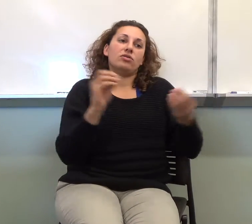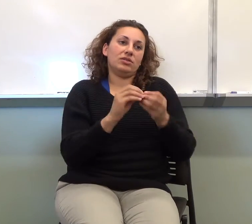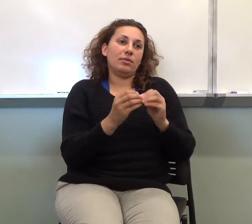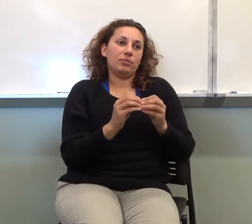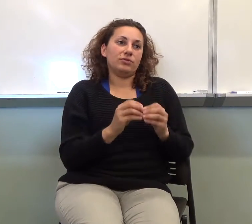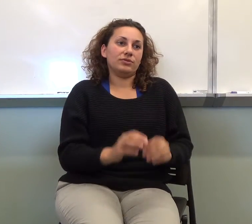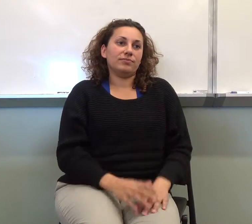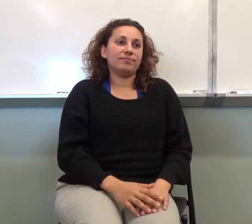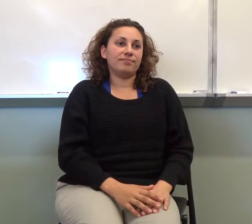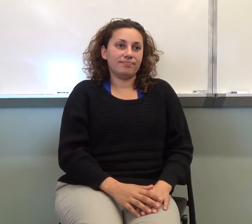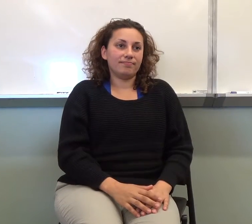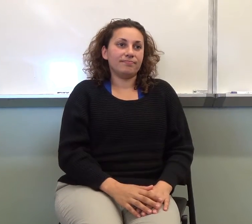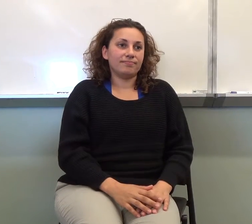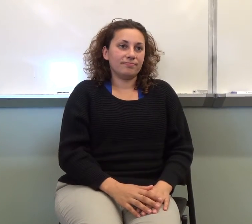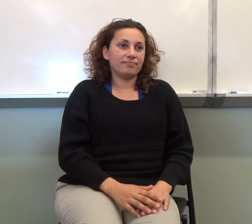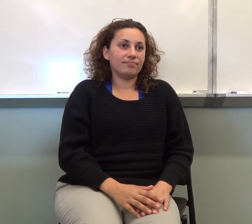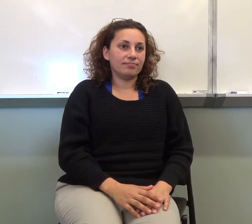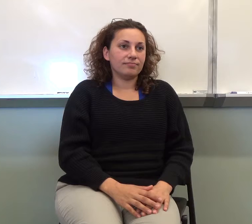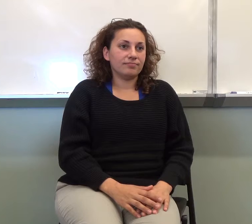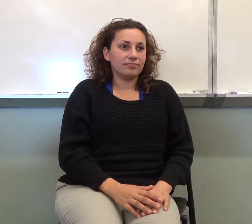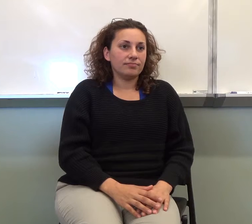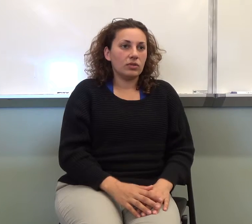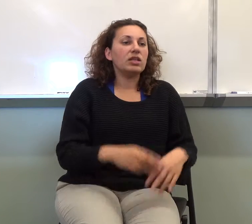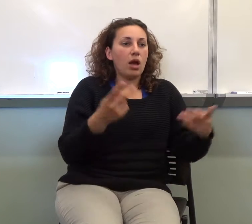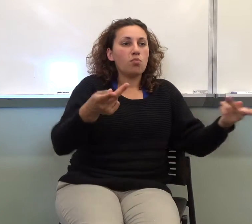really doing a disservice to everybody, including mathematicians.